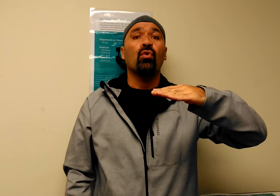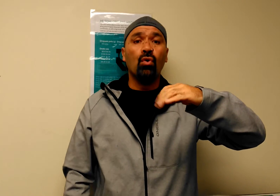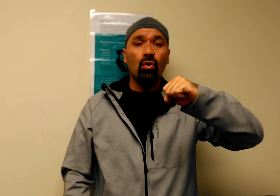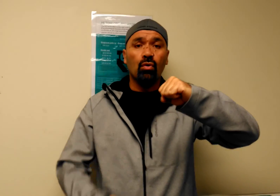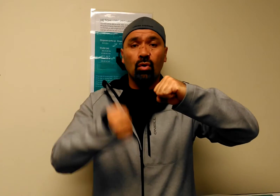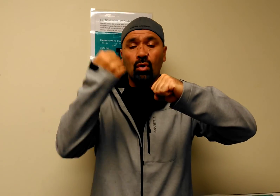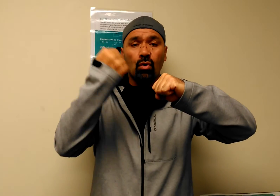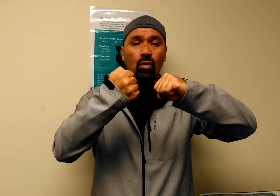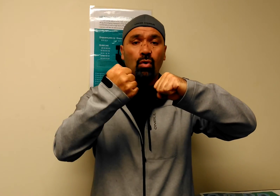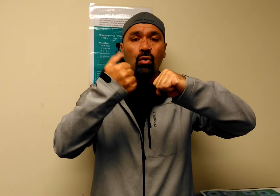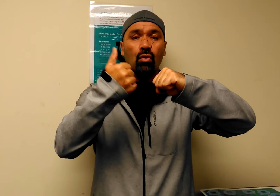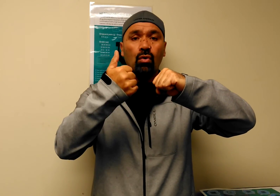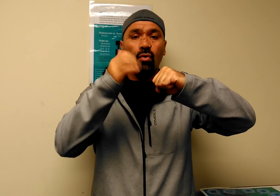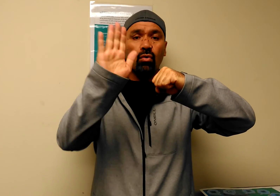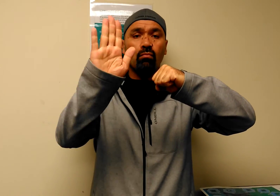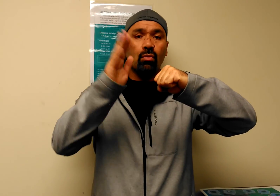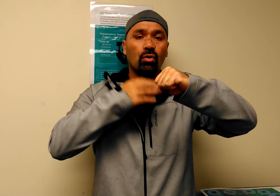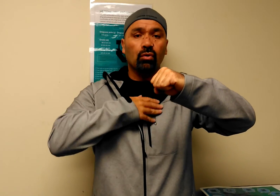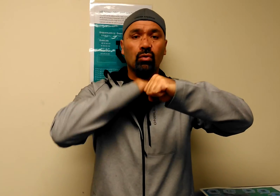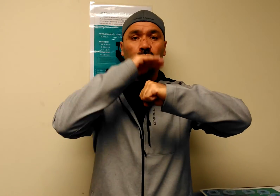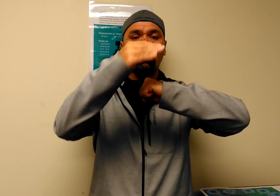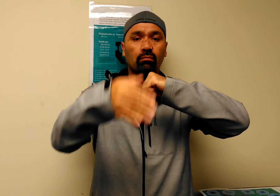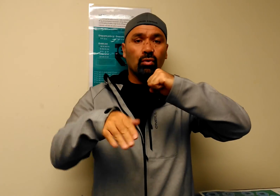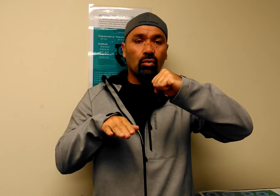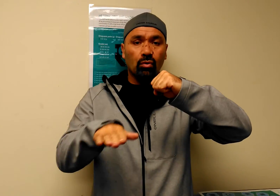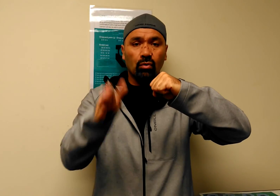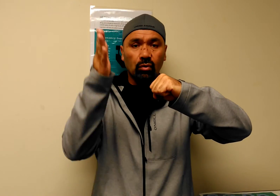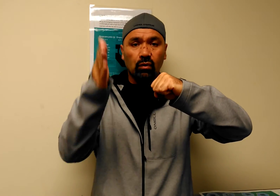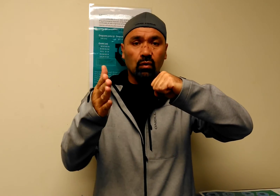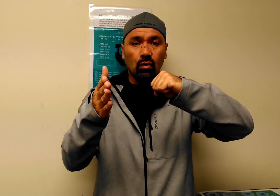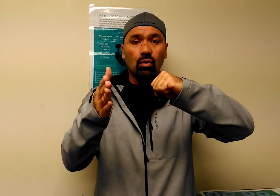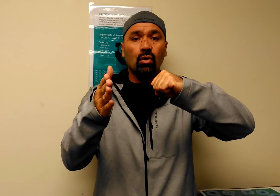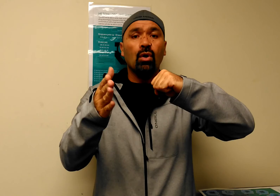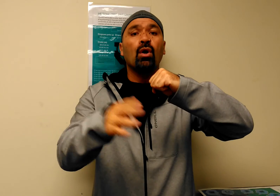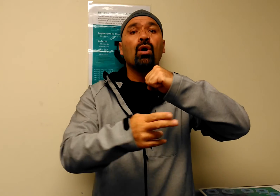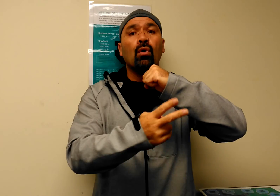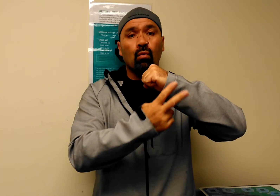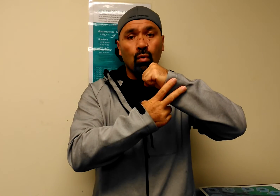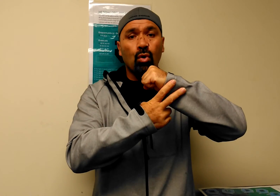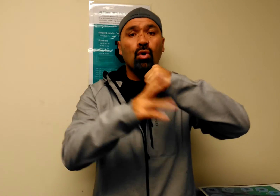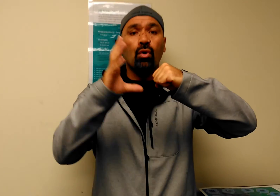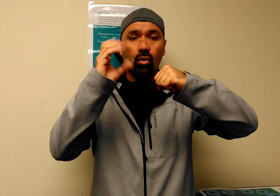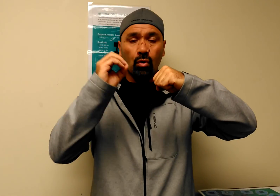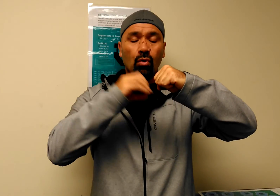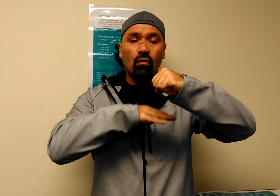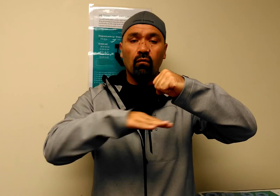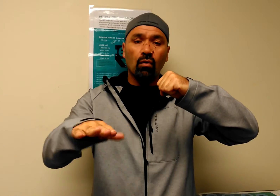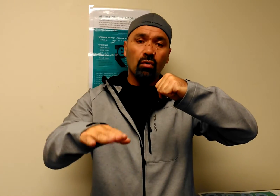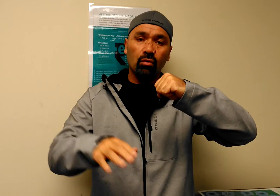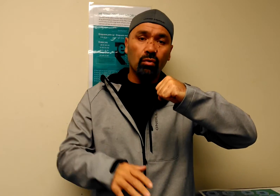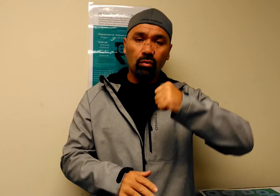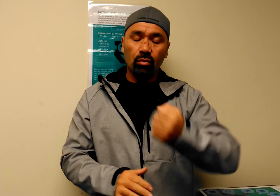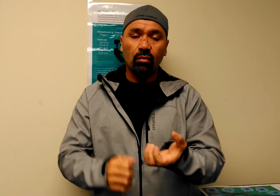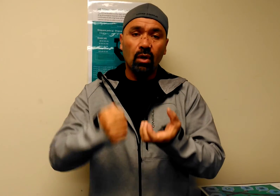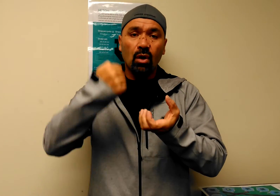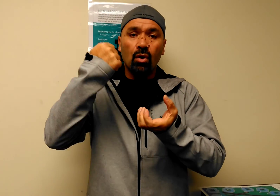O. Hoko, mo, no, po, ro, to, wo, ngo, fo. U.